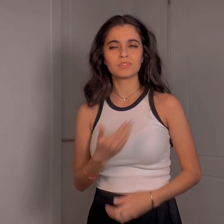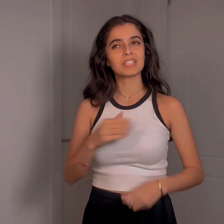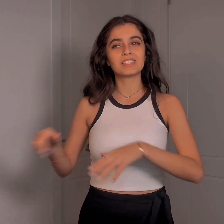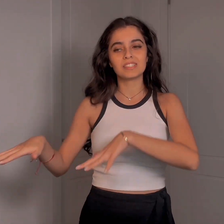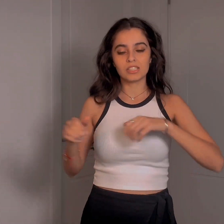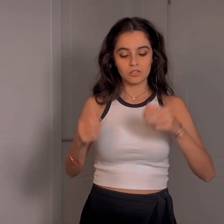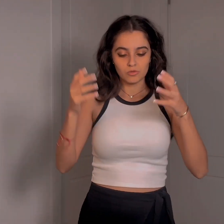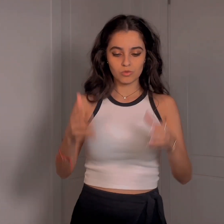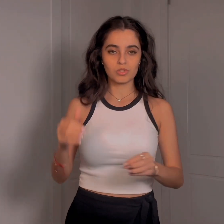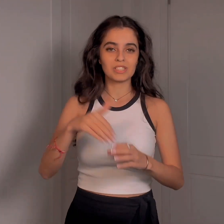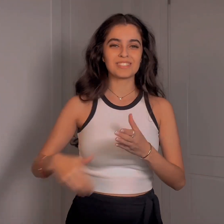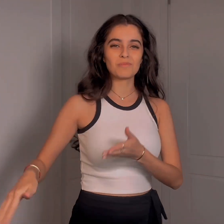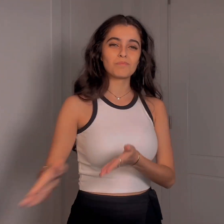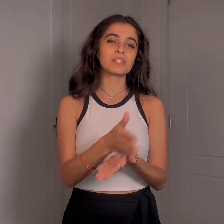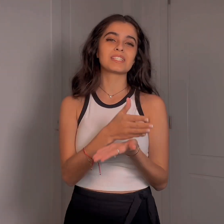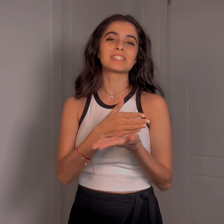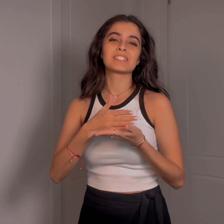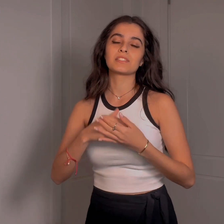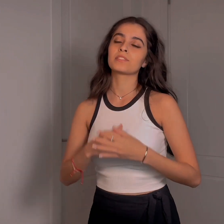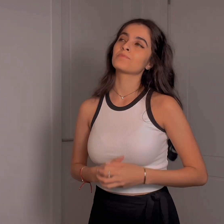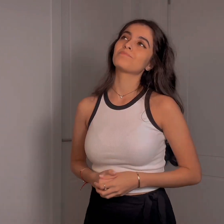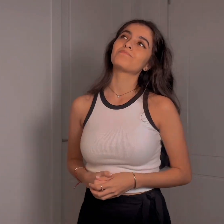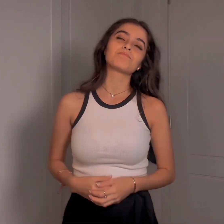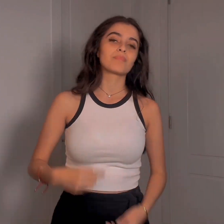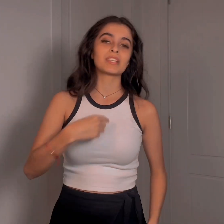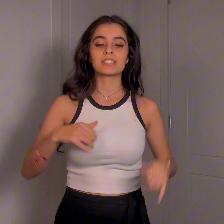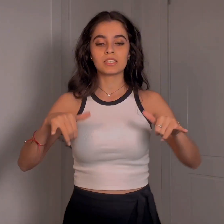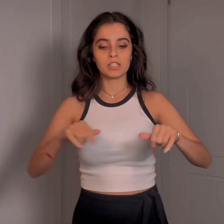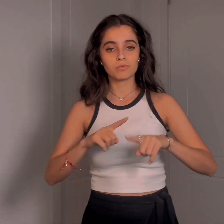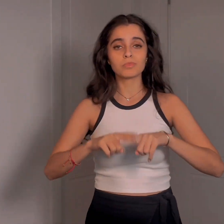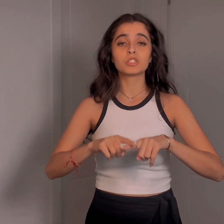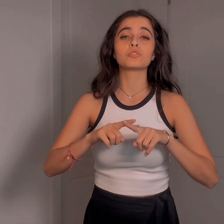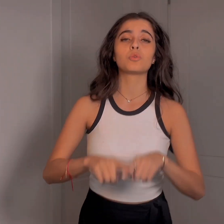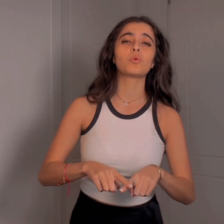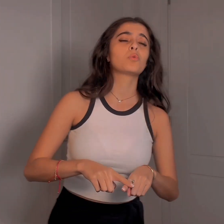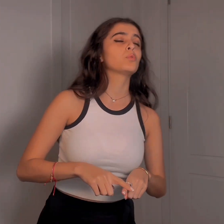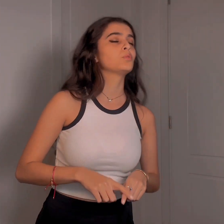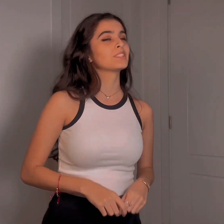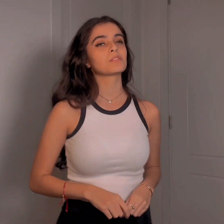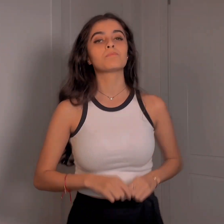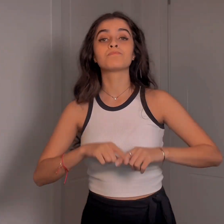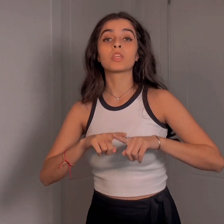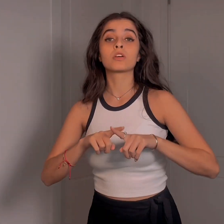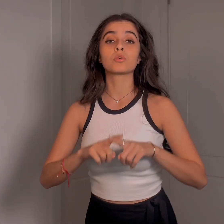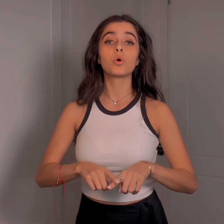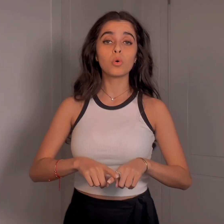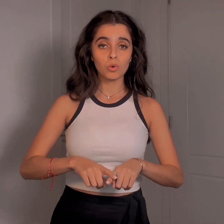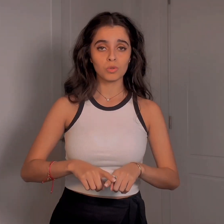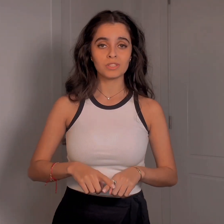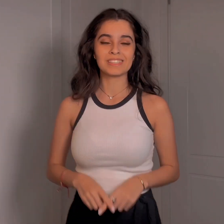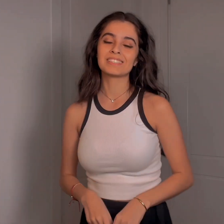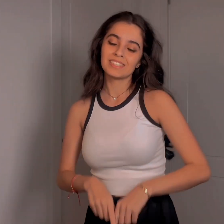Heart and left the rest in pieces. I'm still holding,